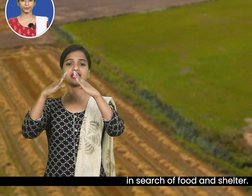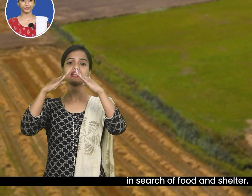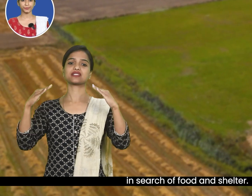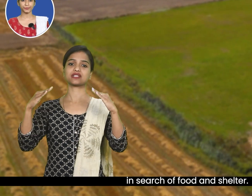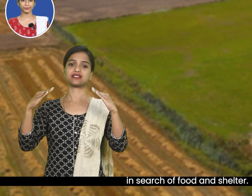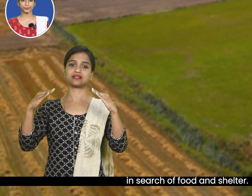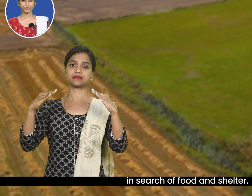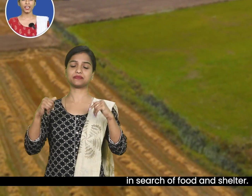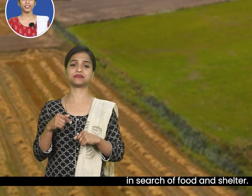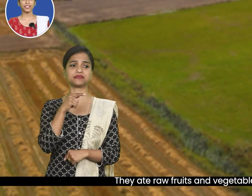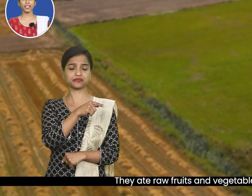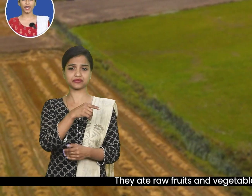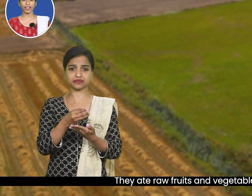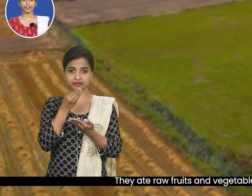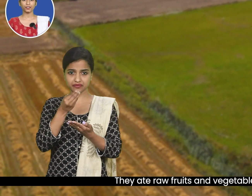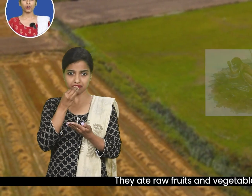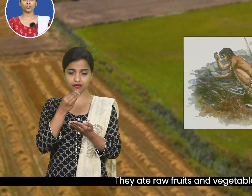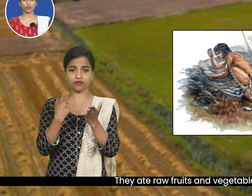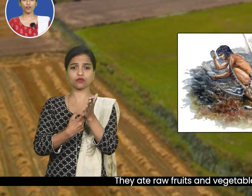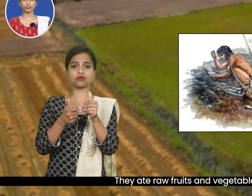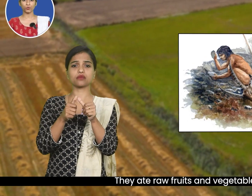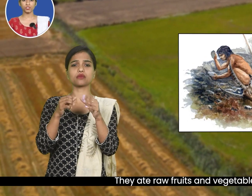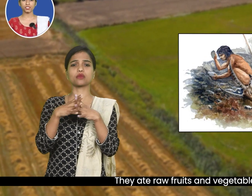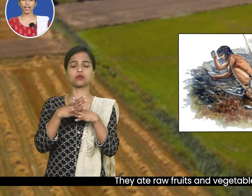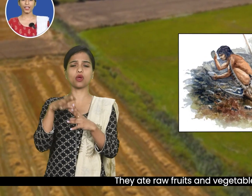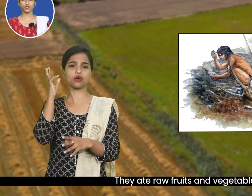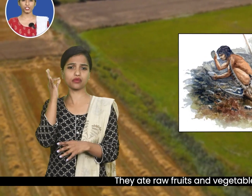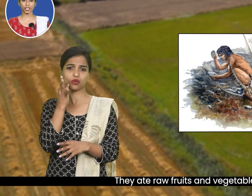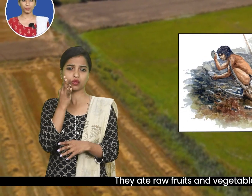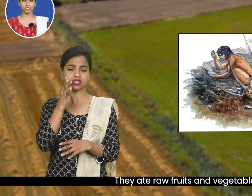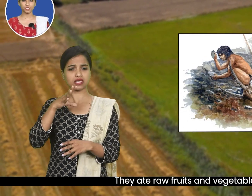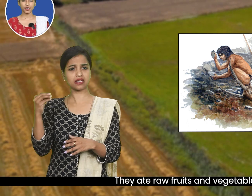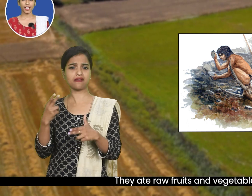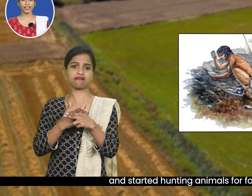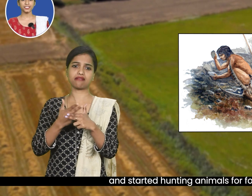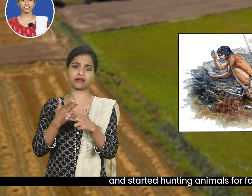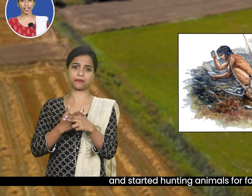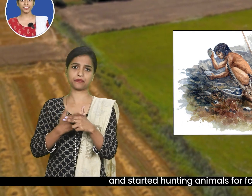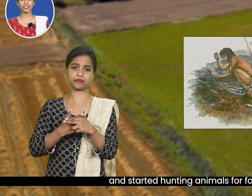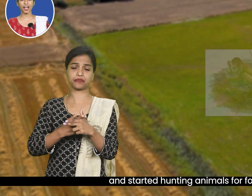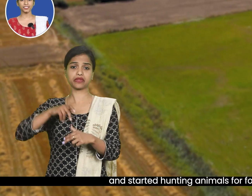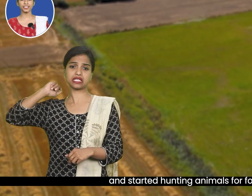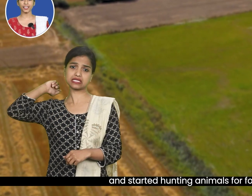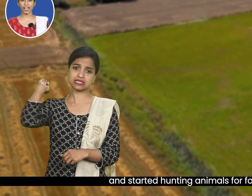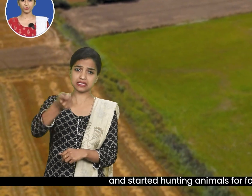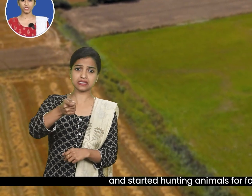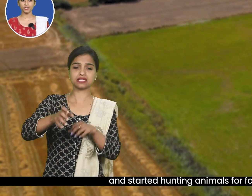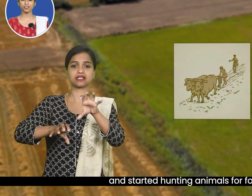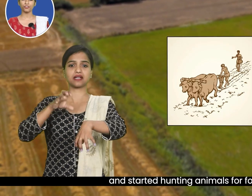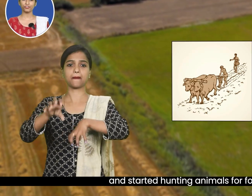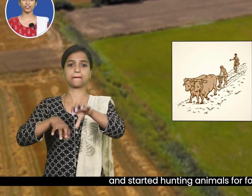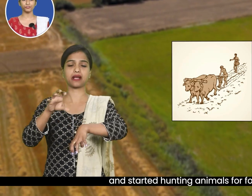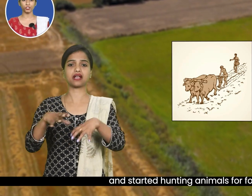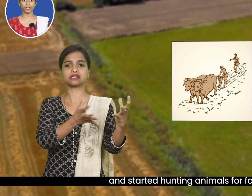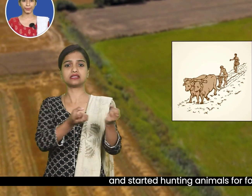shelter. They ate raw fruits and vegetables and started hunting